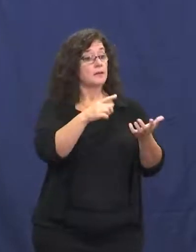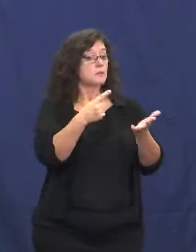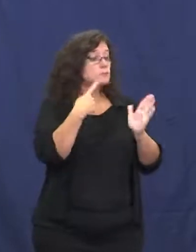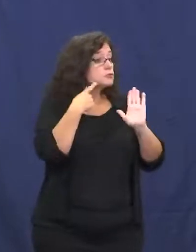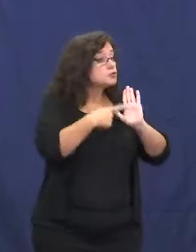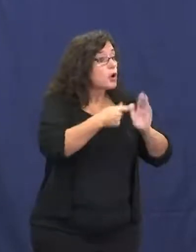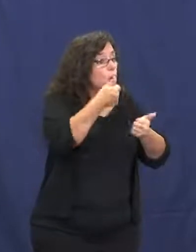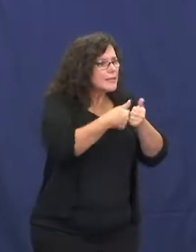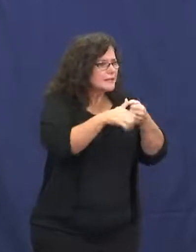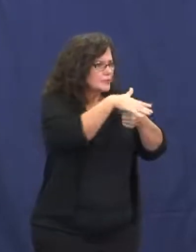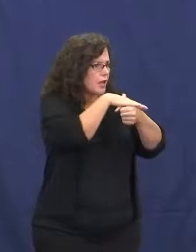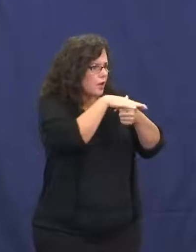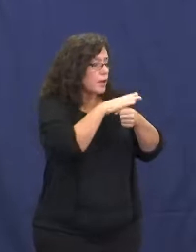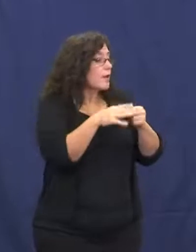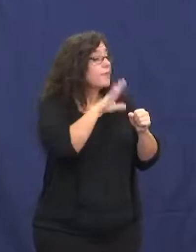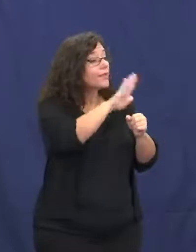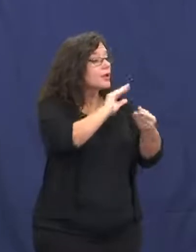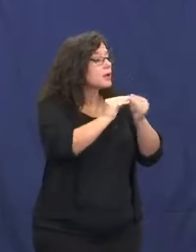to case rates.